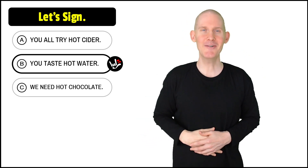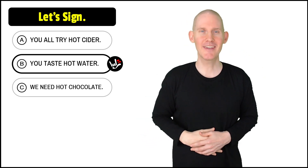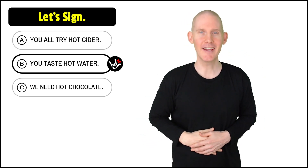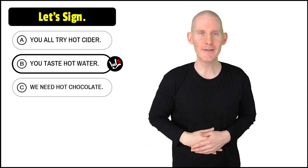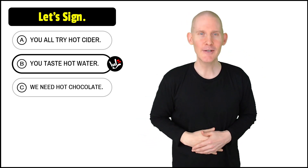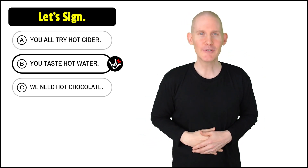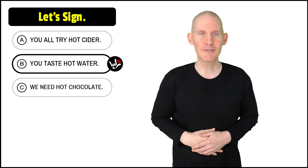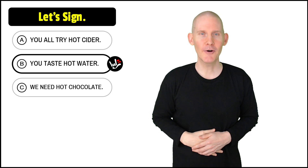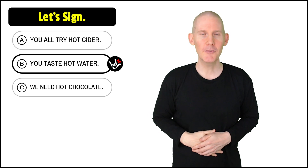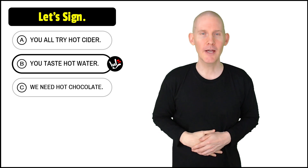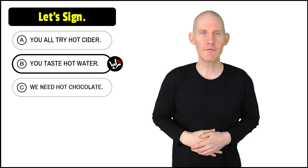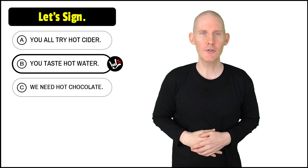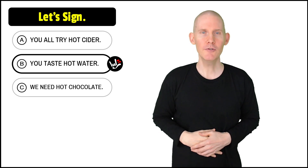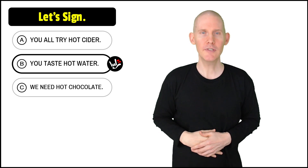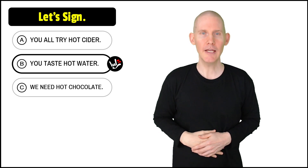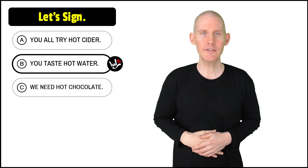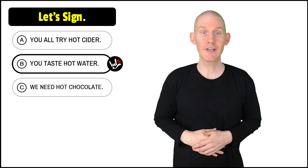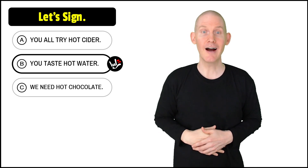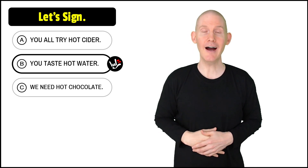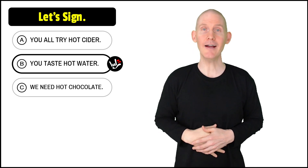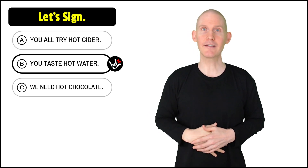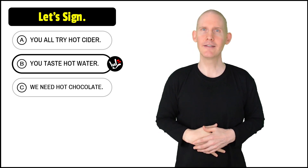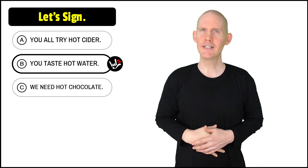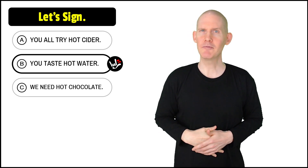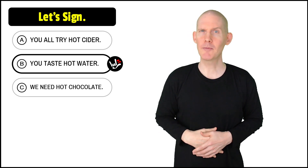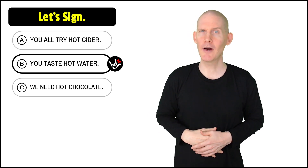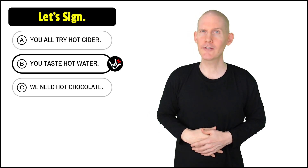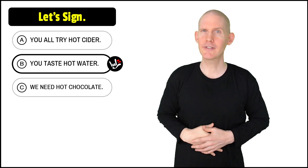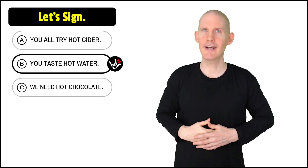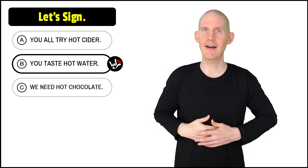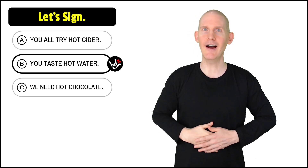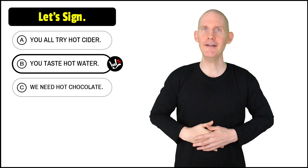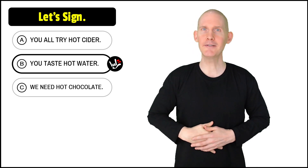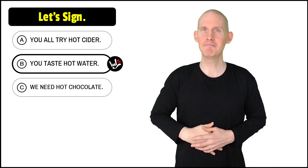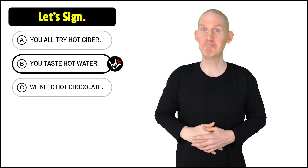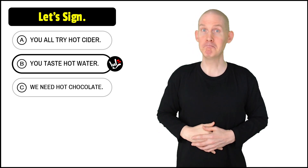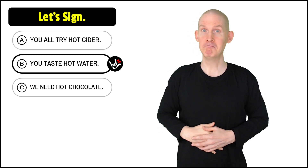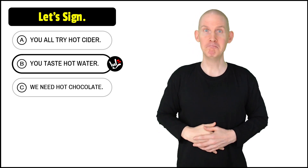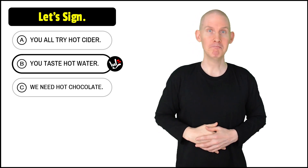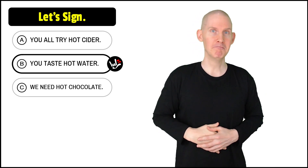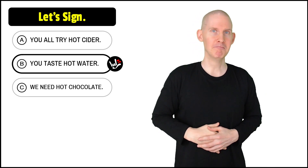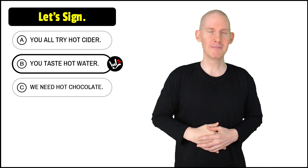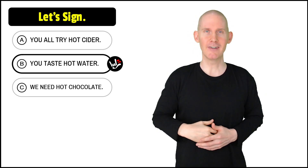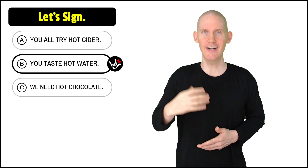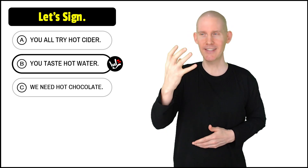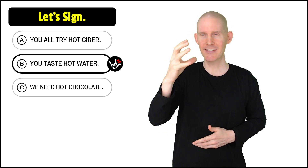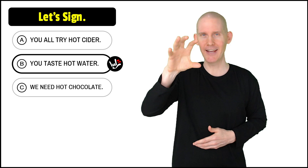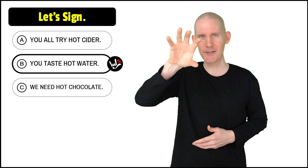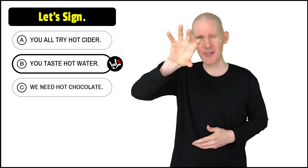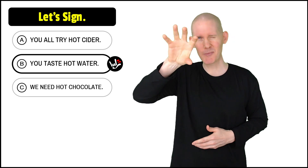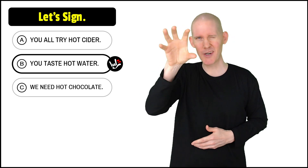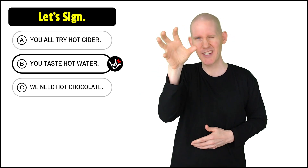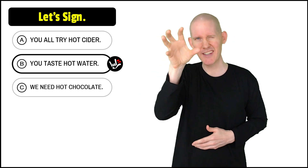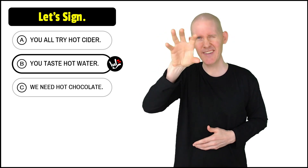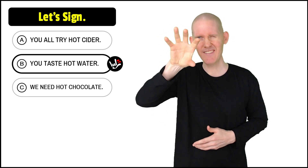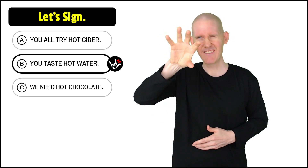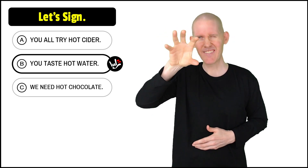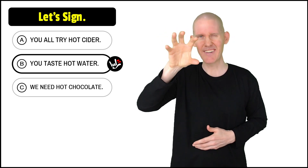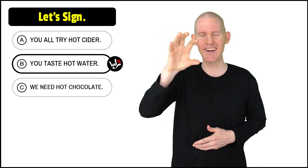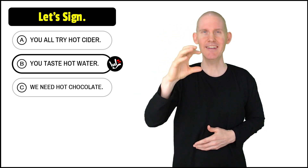Okay, so we have you taste hot. You remember how to sign hot? All right, this hand shape right here. All right,